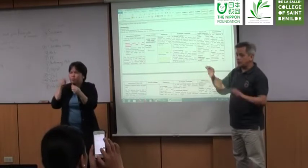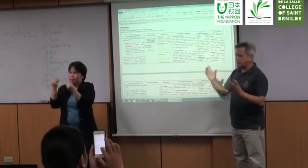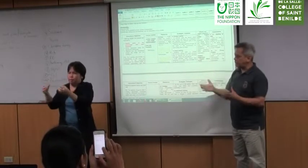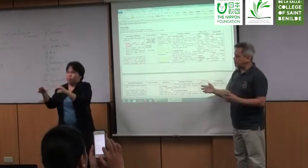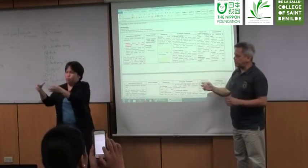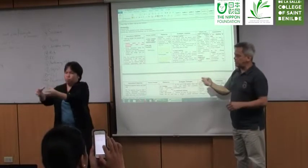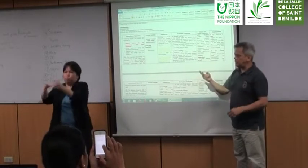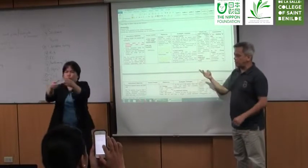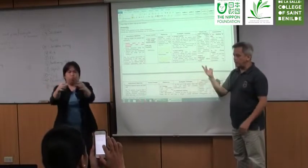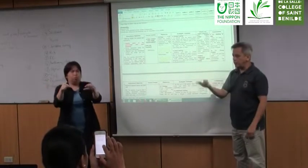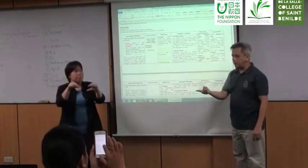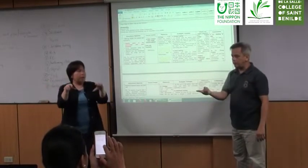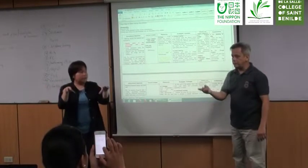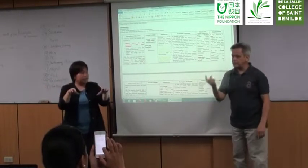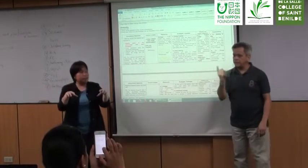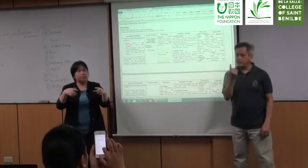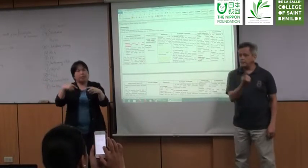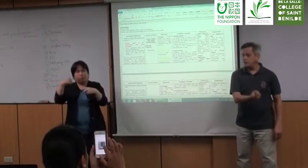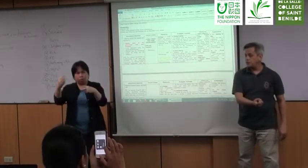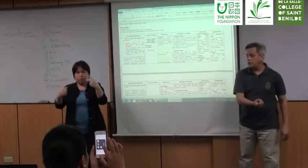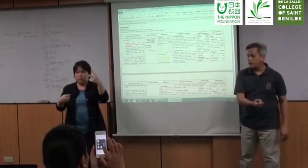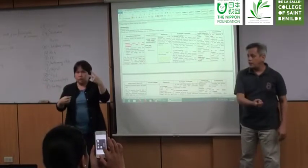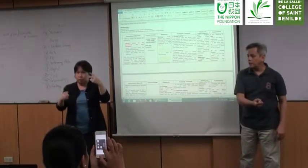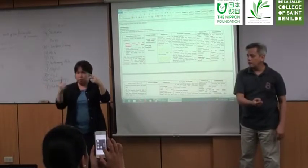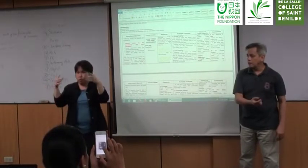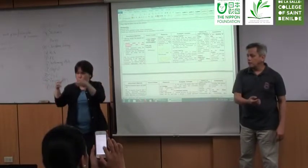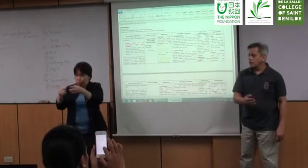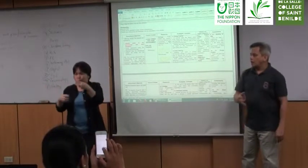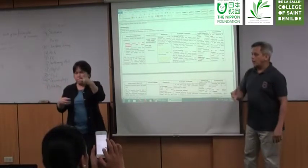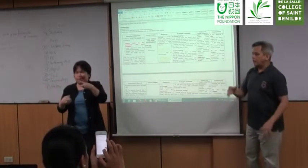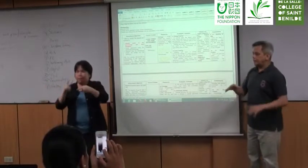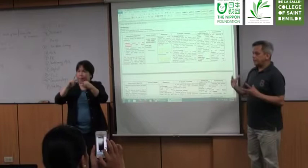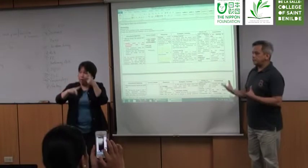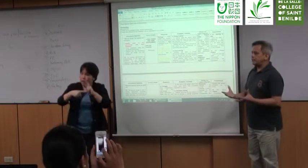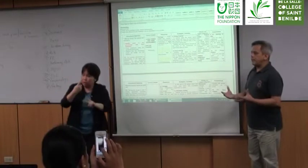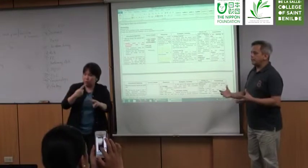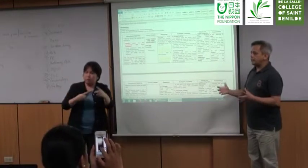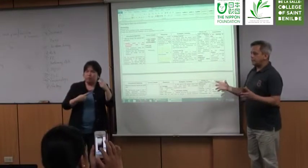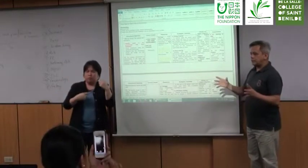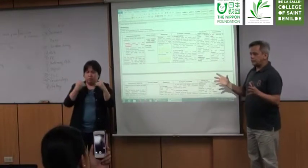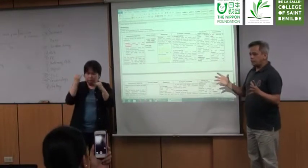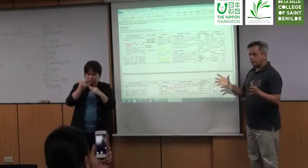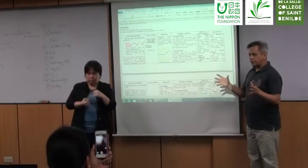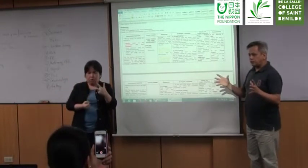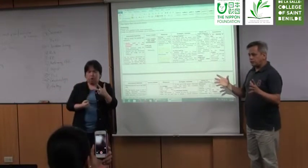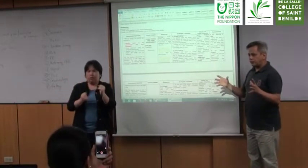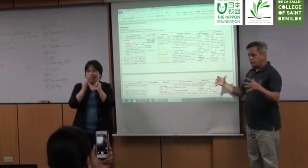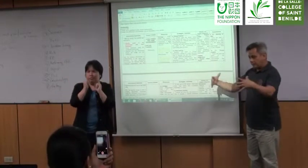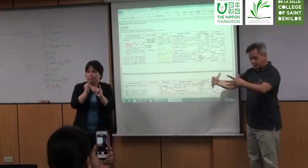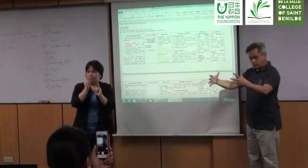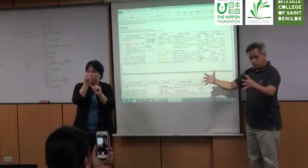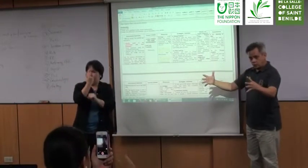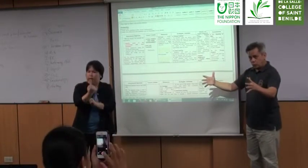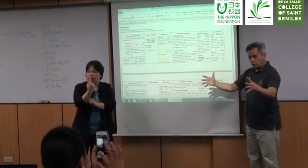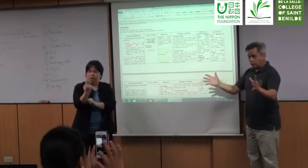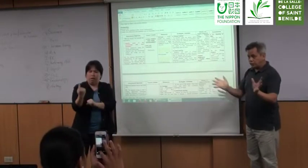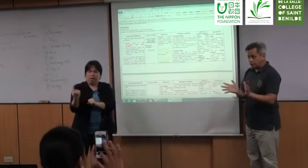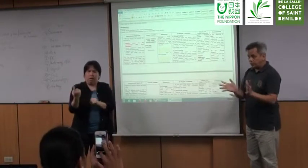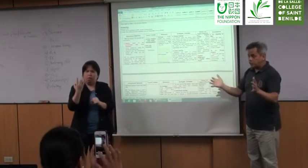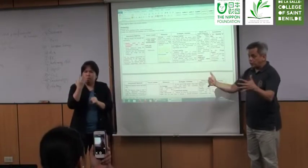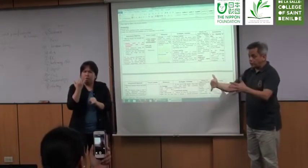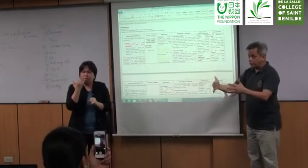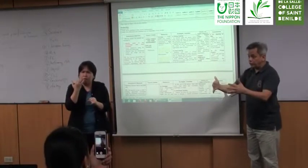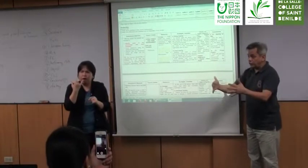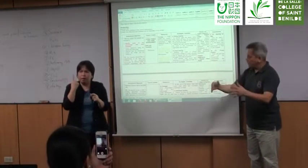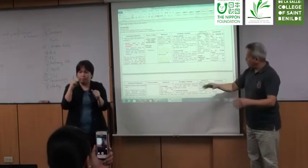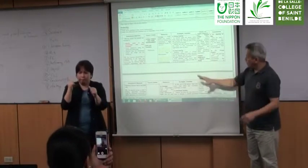to say group activity, then by partners, then individually. The reason behind is that it is important for the peers to learn from